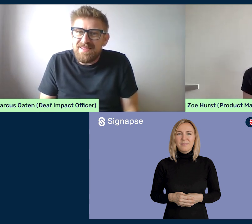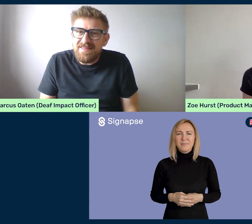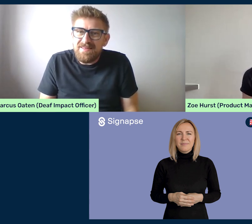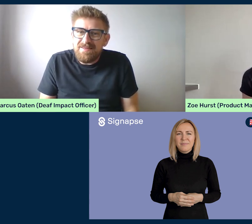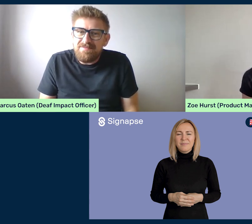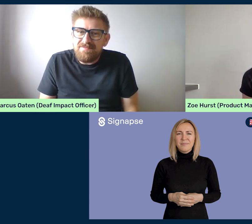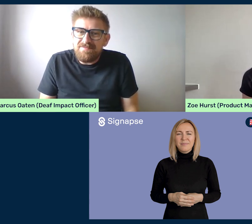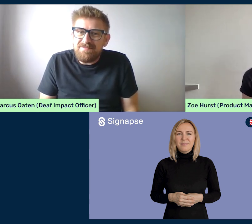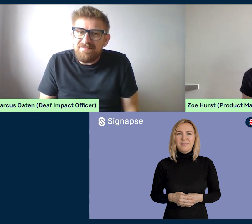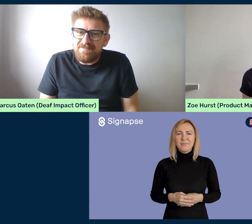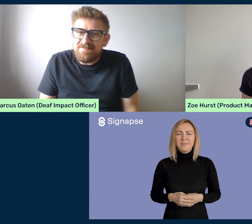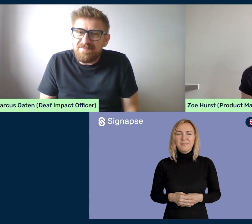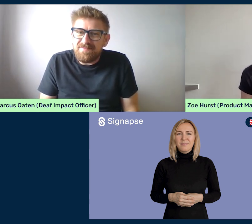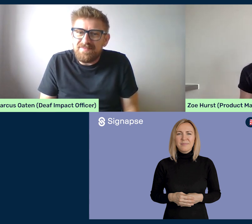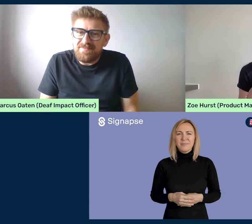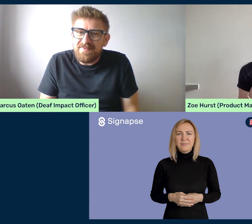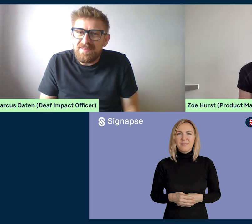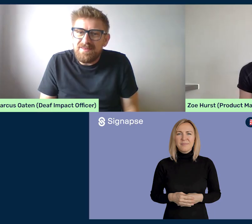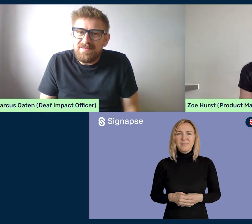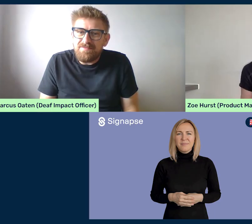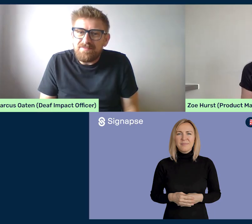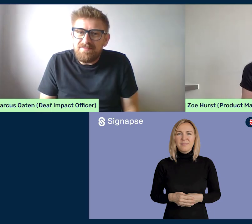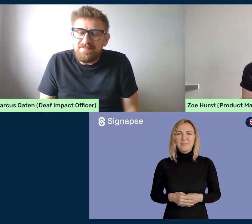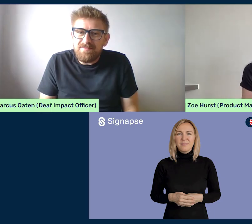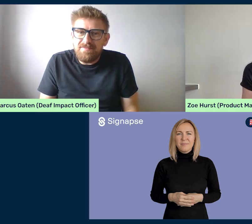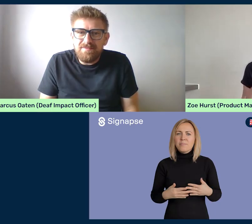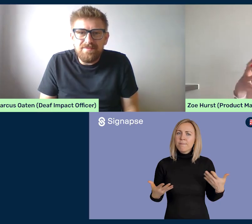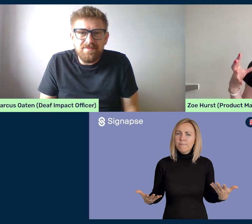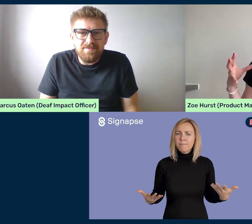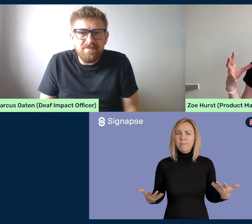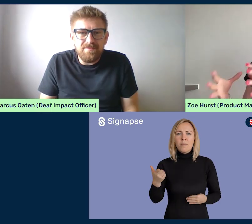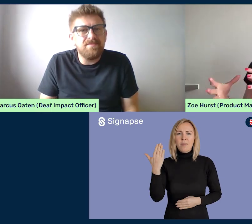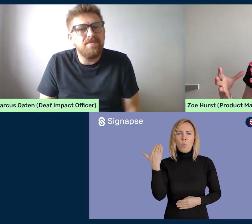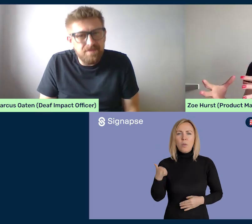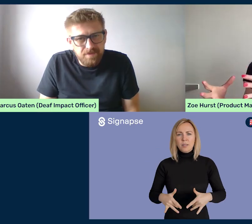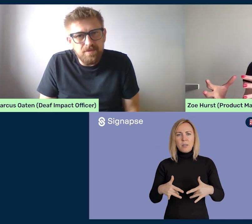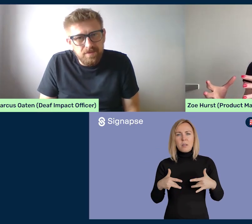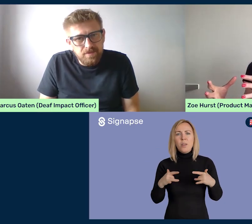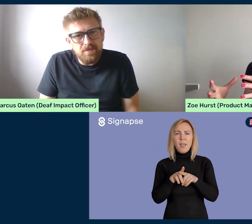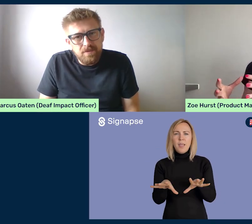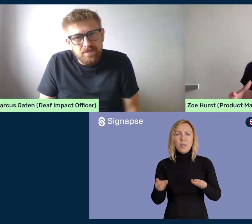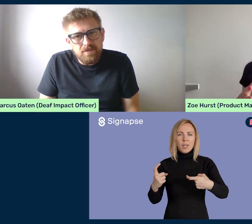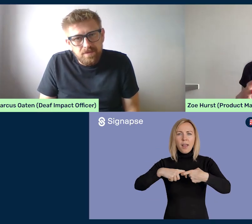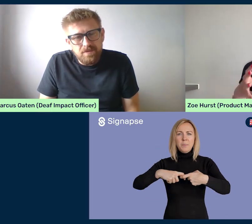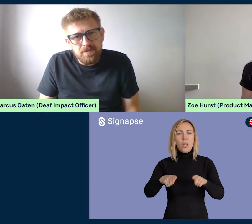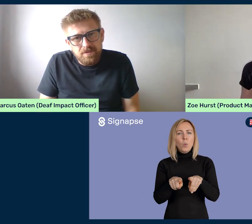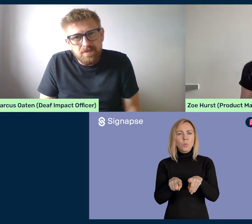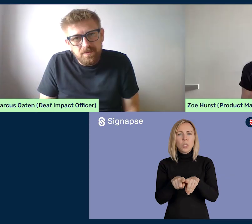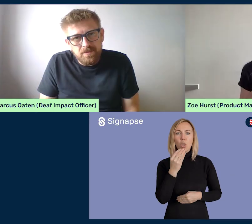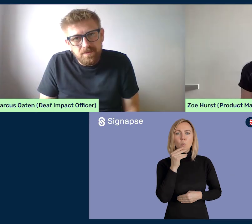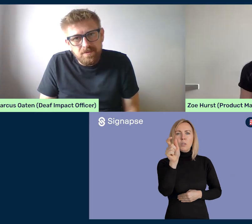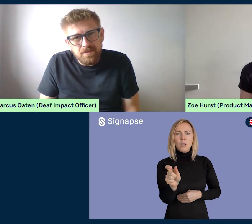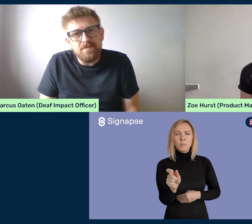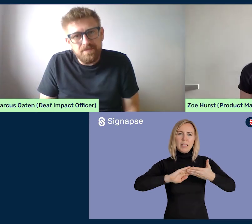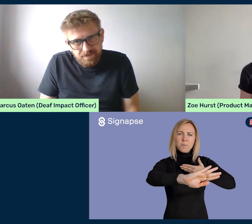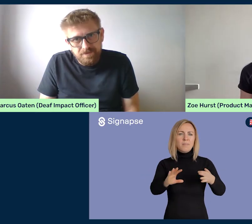helps break the barrier, doesn't it, as well, between Synapse as a company and the end user. And it helps create